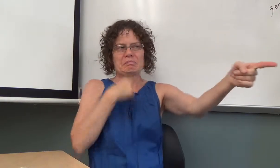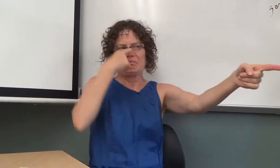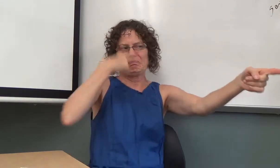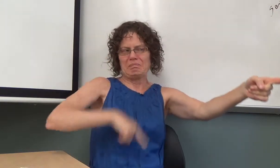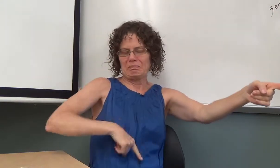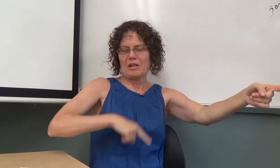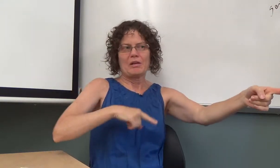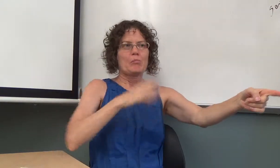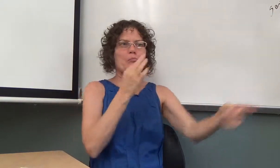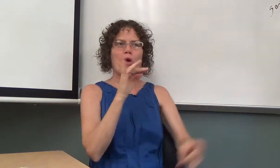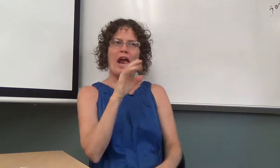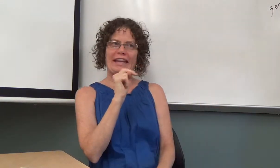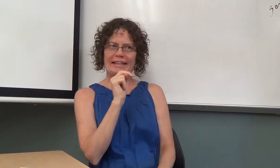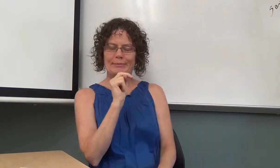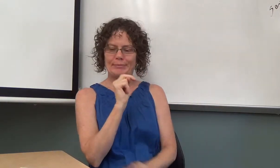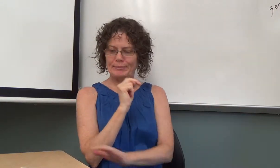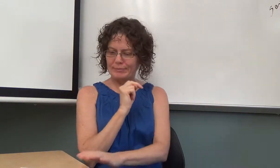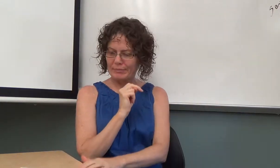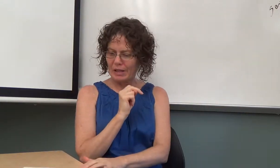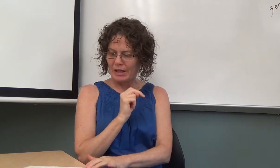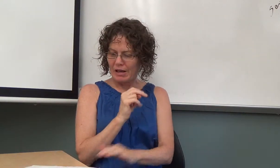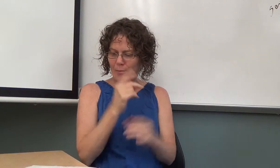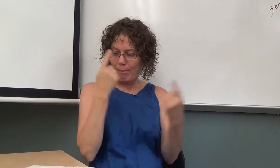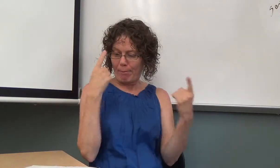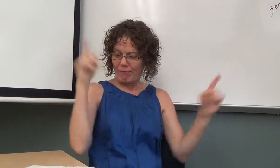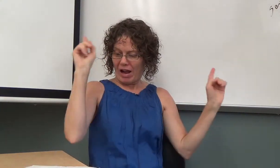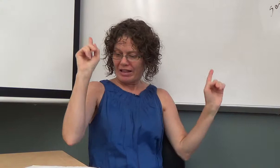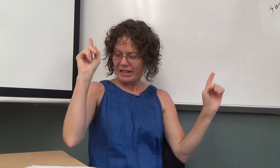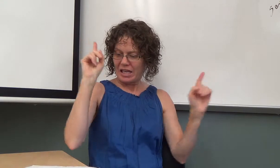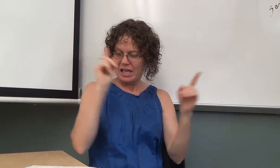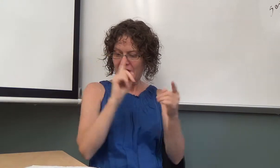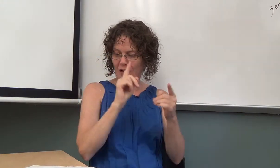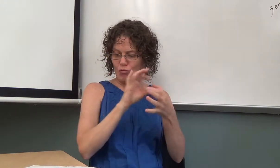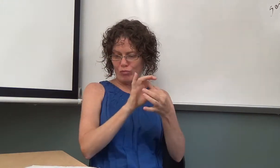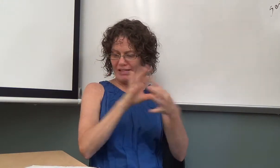Brian's going to take a stab at it. Finally released in 1990, this man became a symbol of hope.